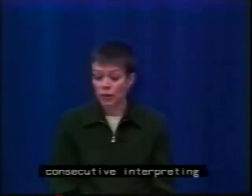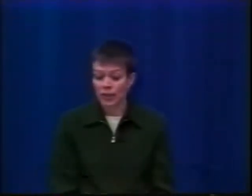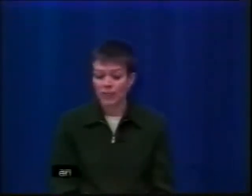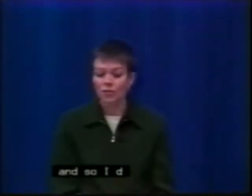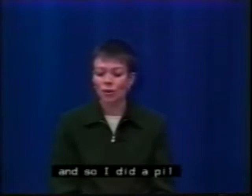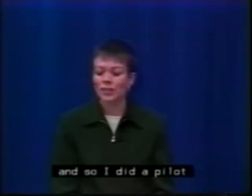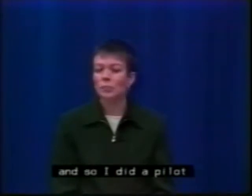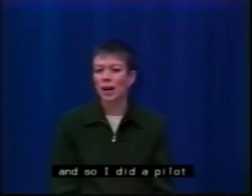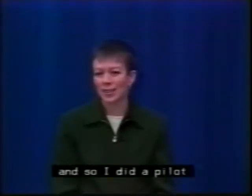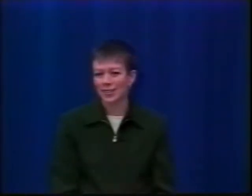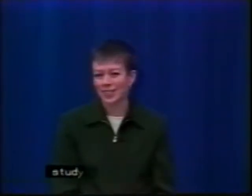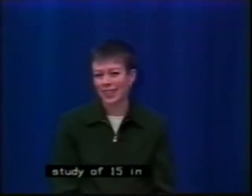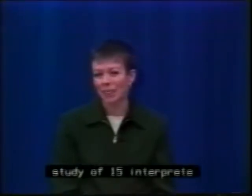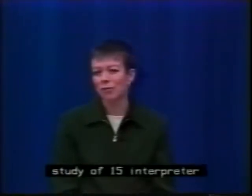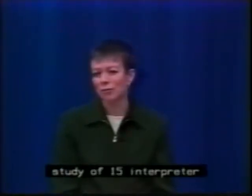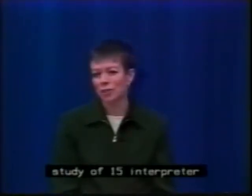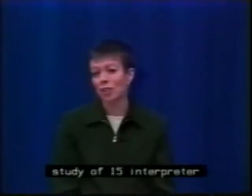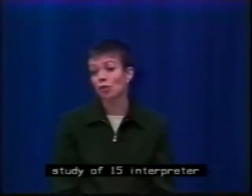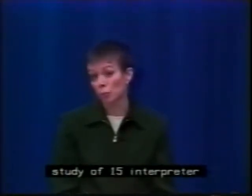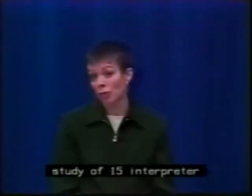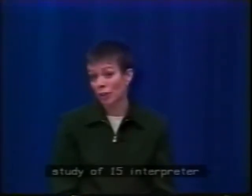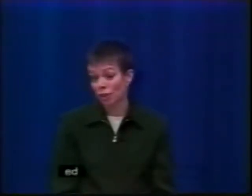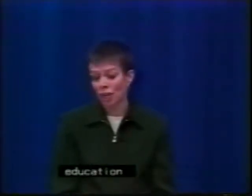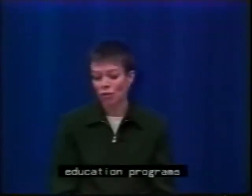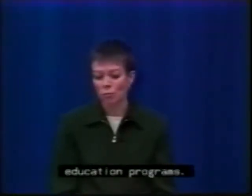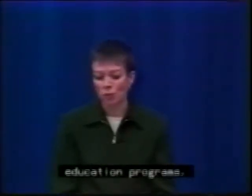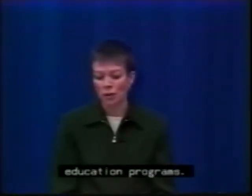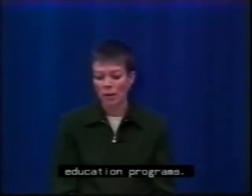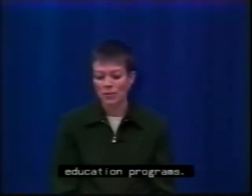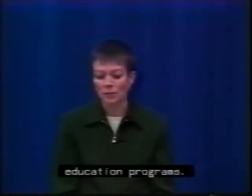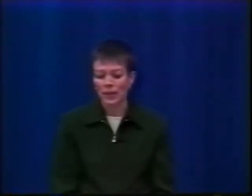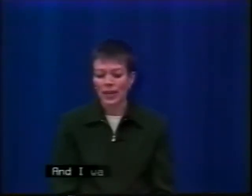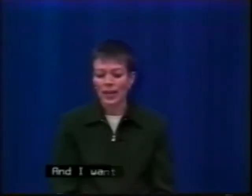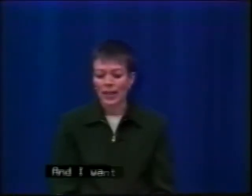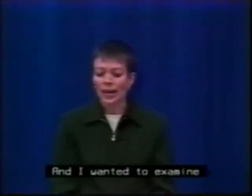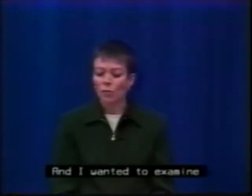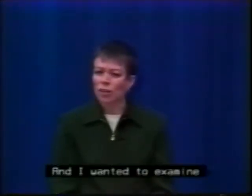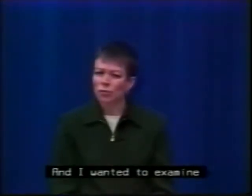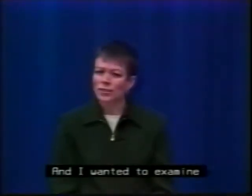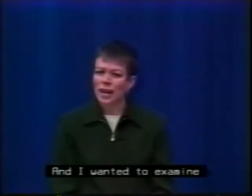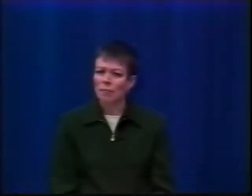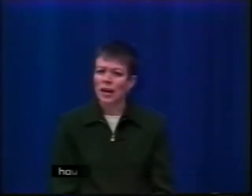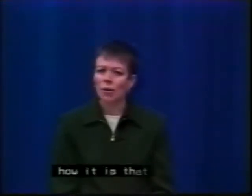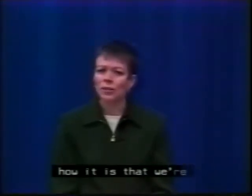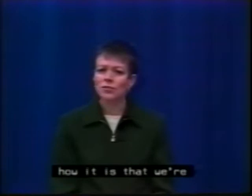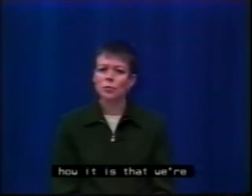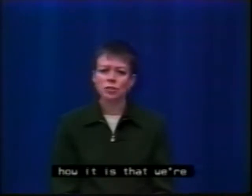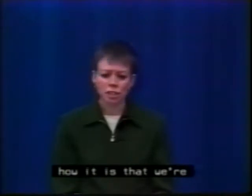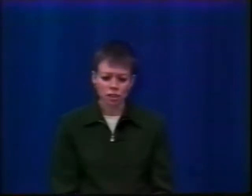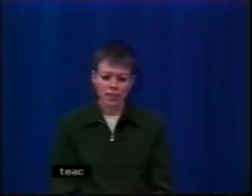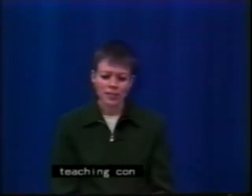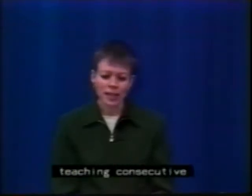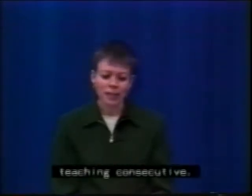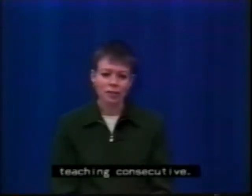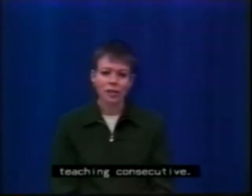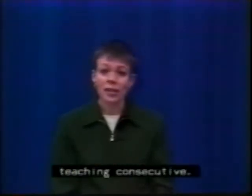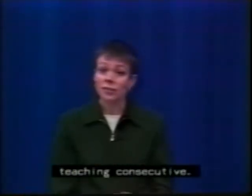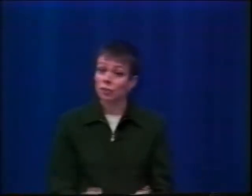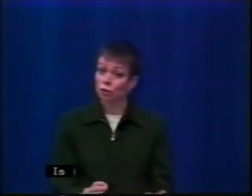interpreting, and so I did a pilot study of 15 interpreter education programs. And I wanted to examine how it is that we're teaching consecutive. Is it a